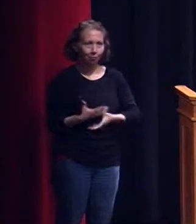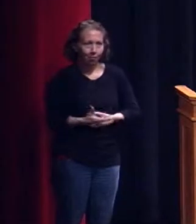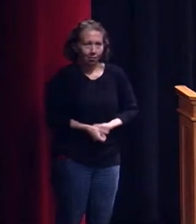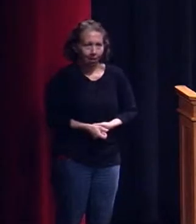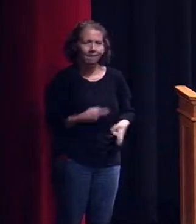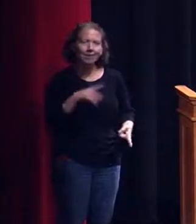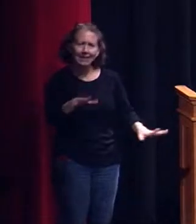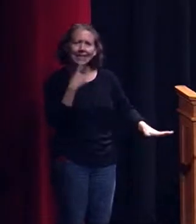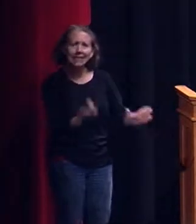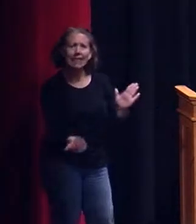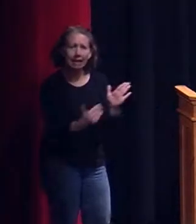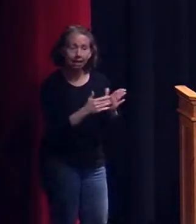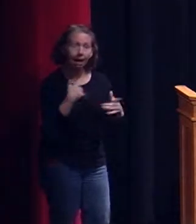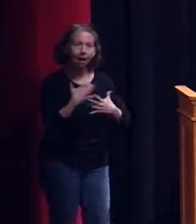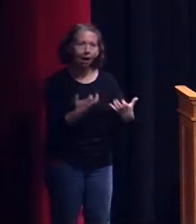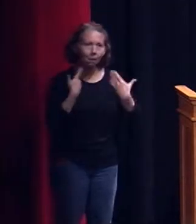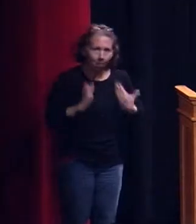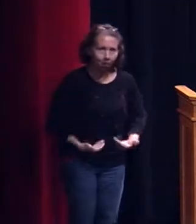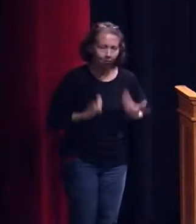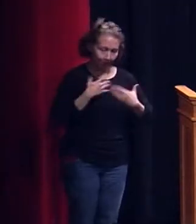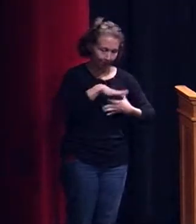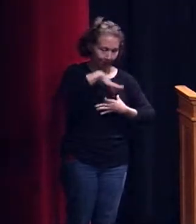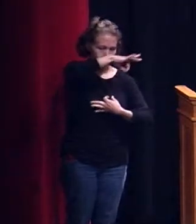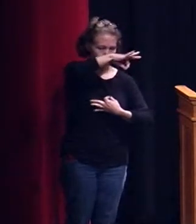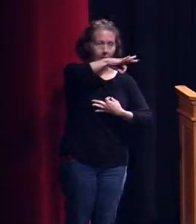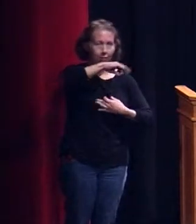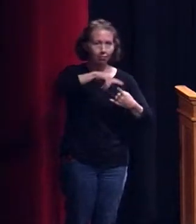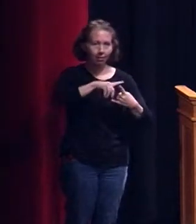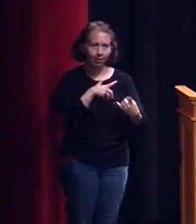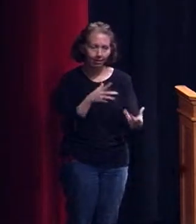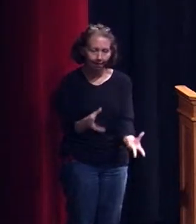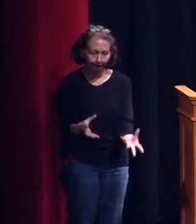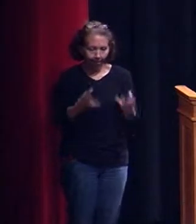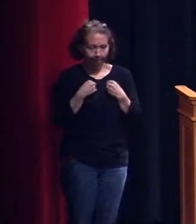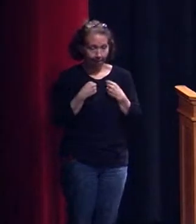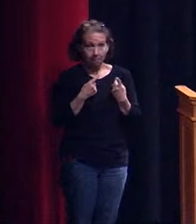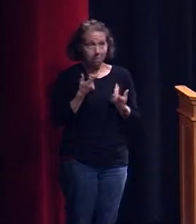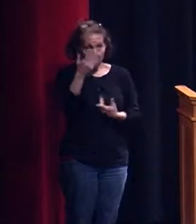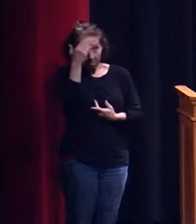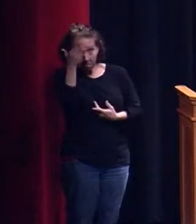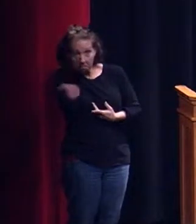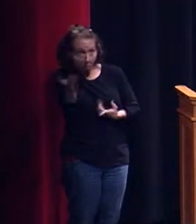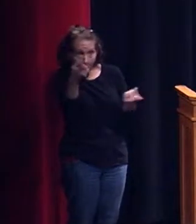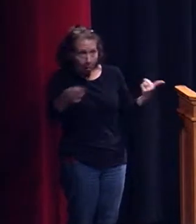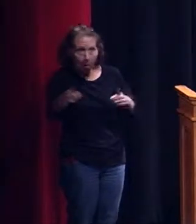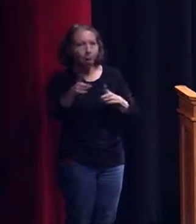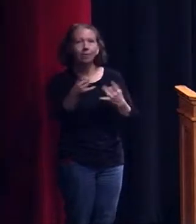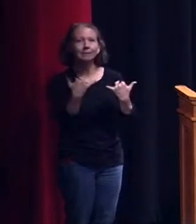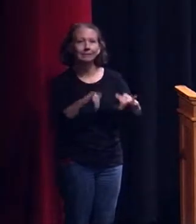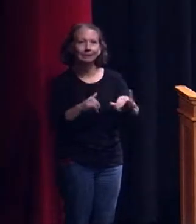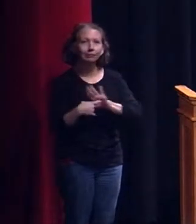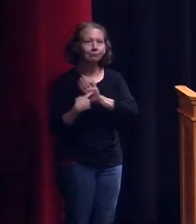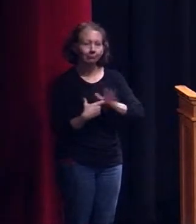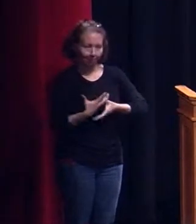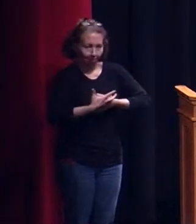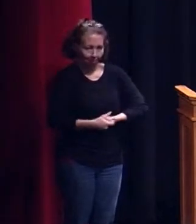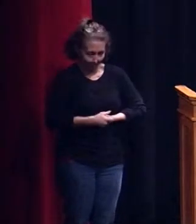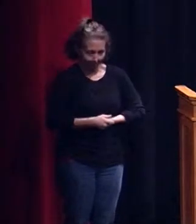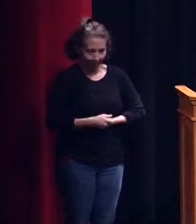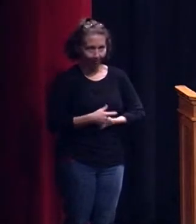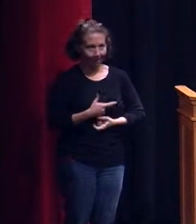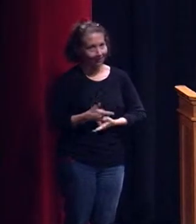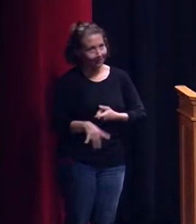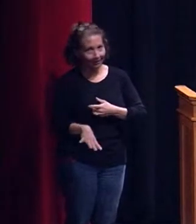Let me say it again. I want to be a spirit that embraces the unknown with the confidence of finding something